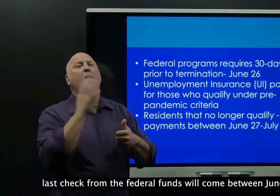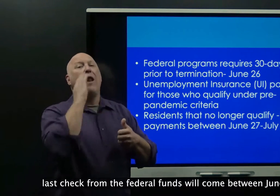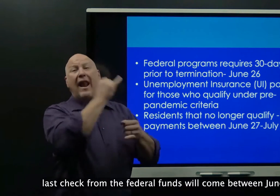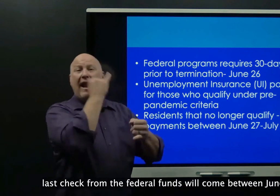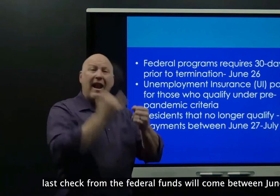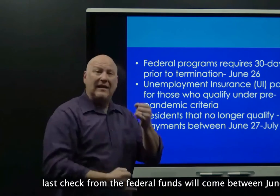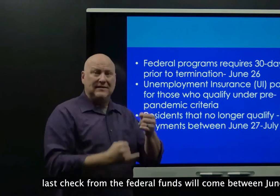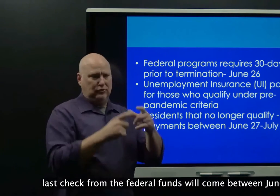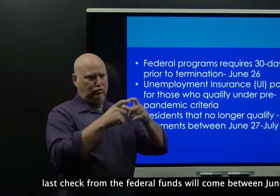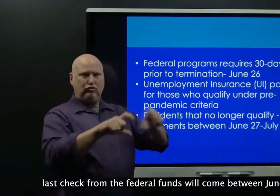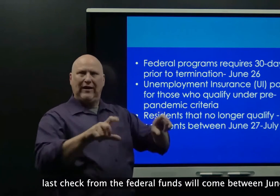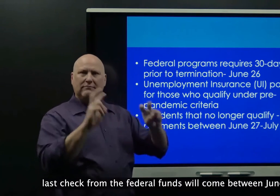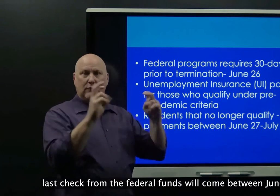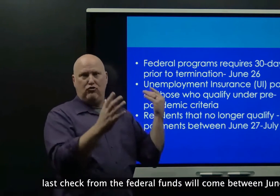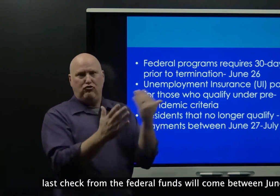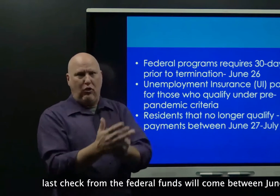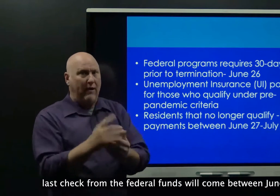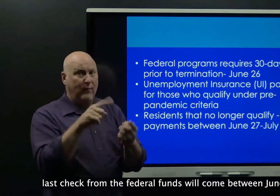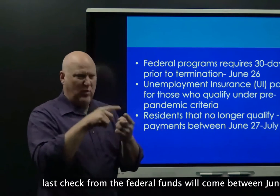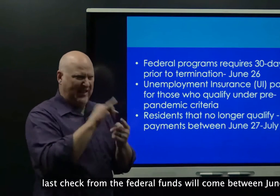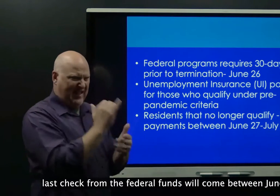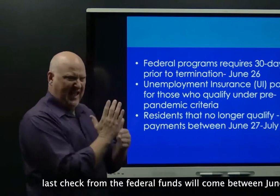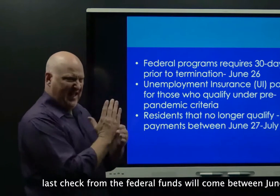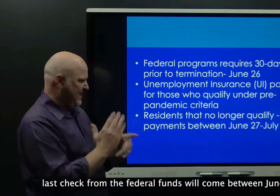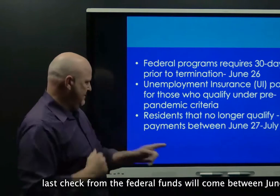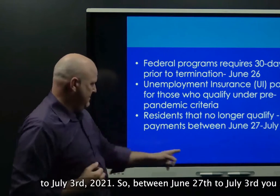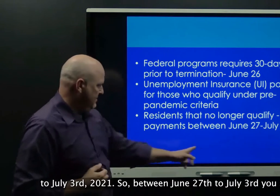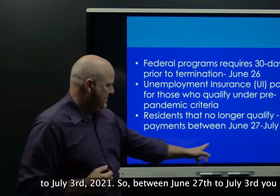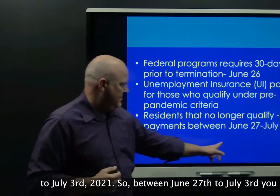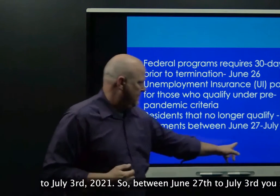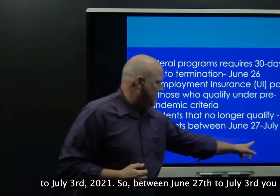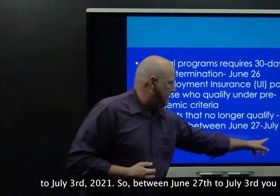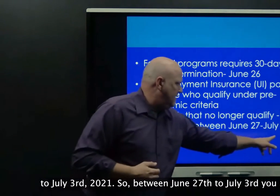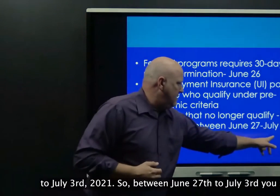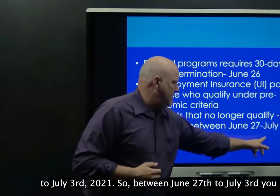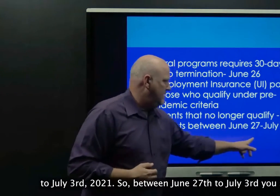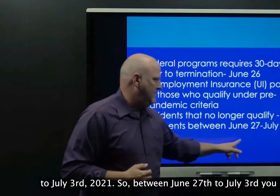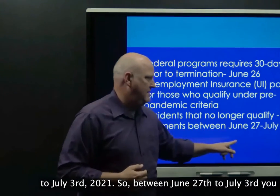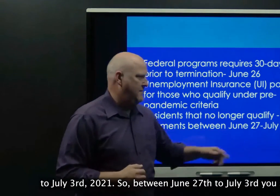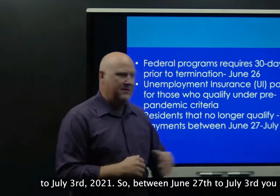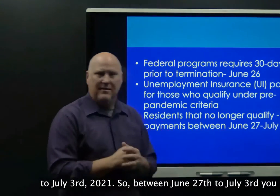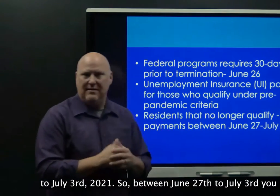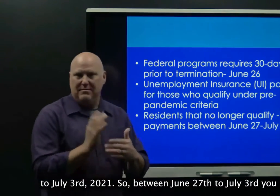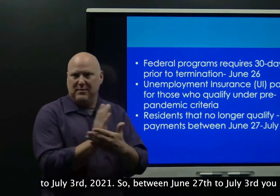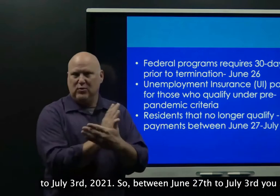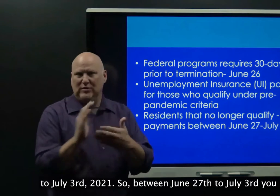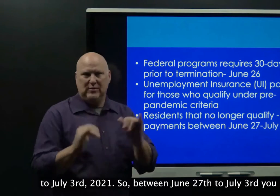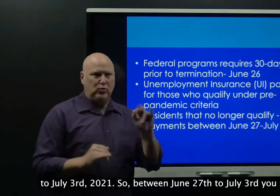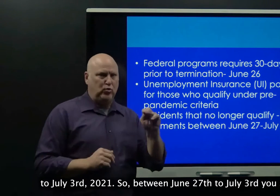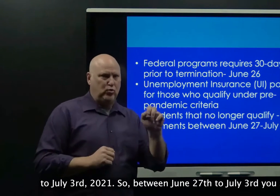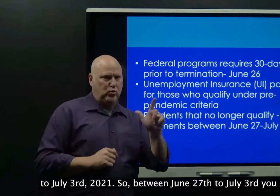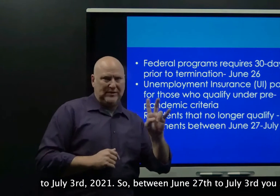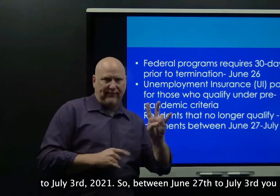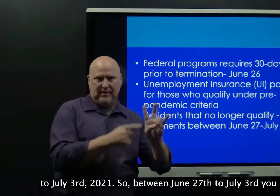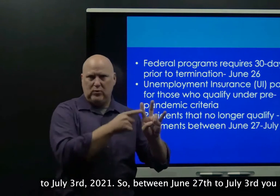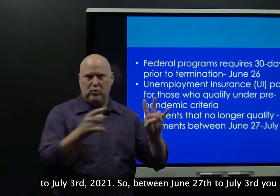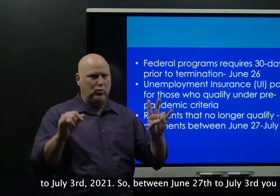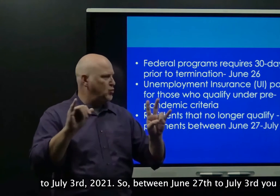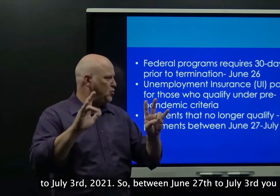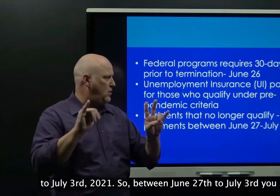last check from the federal funds will come between June 27th to July 3rd, 2021. So, between June